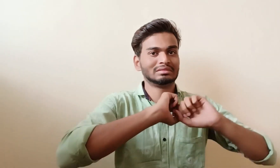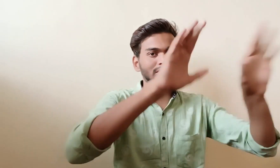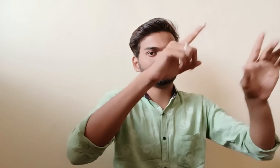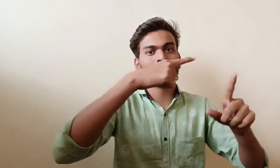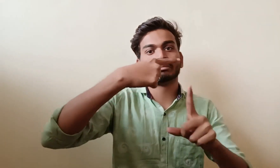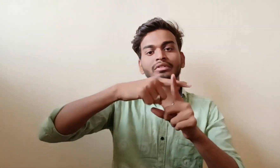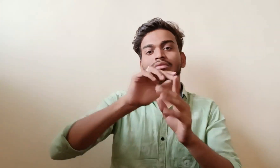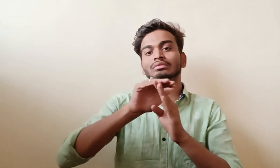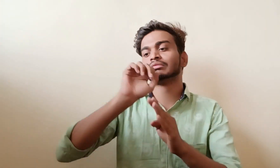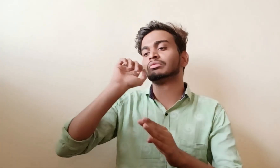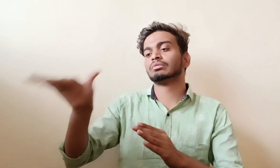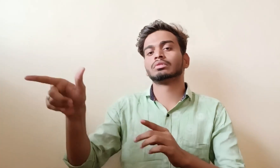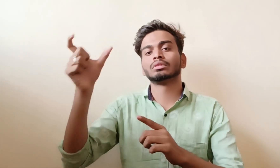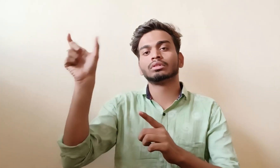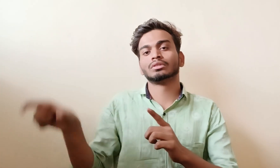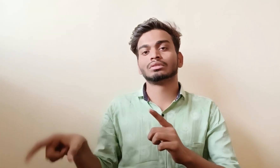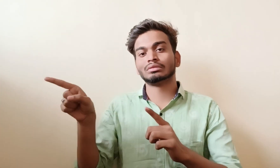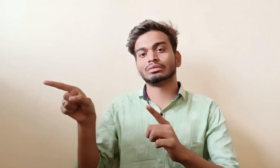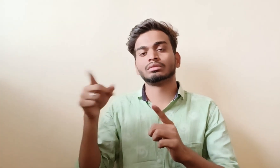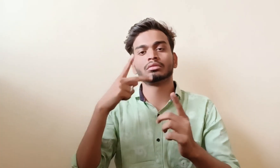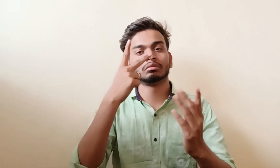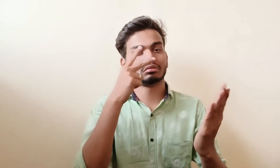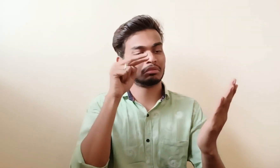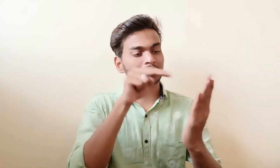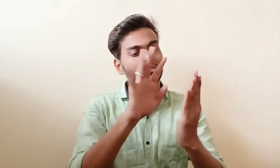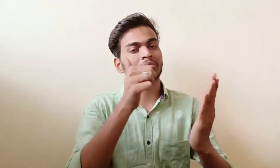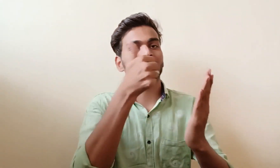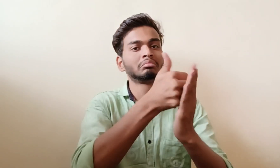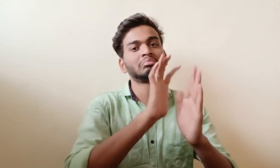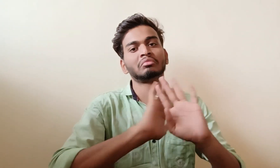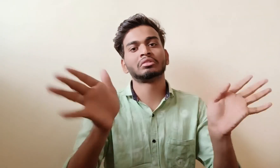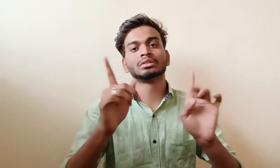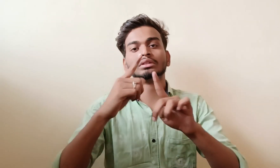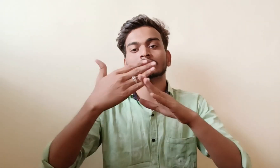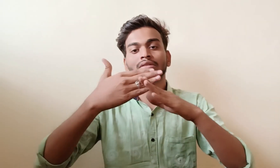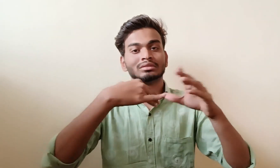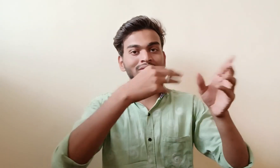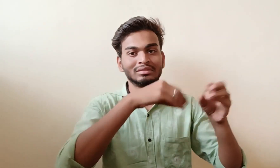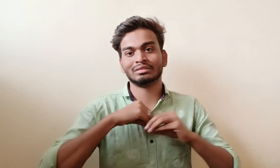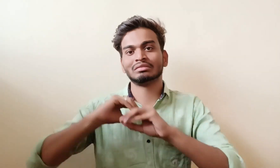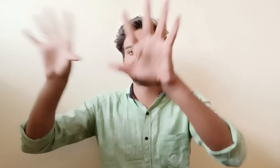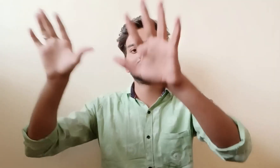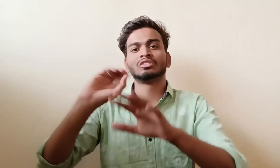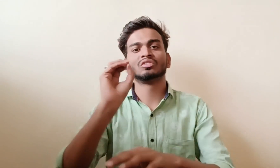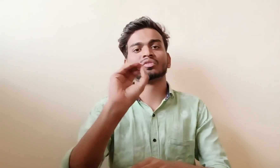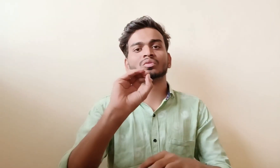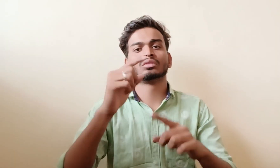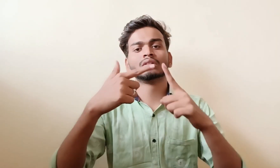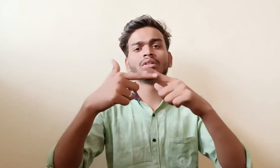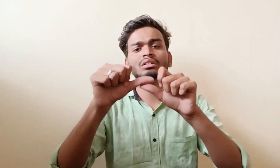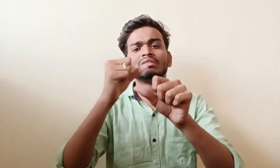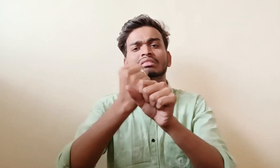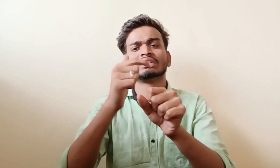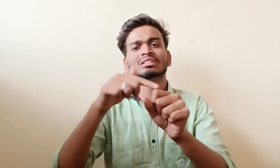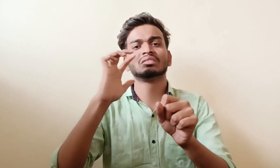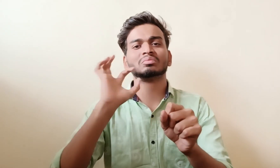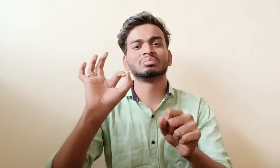and he single see what his friends don't see, and it's